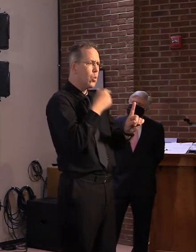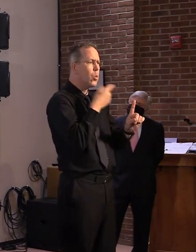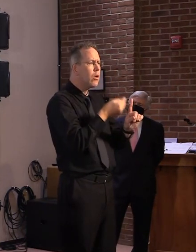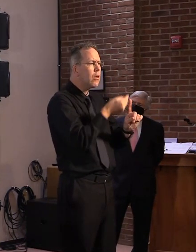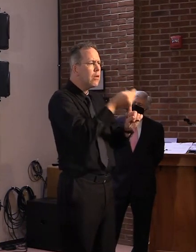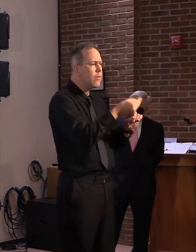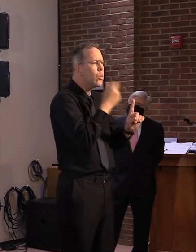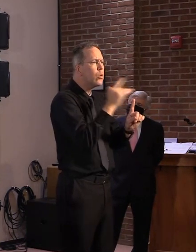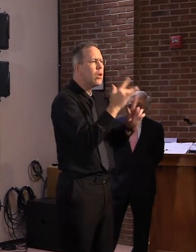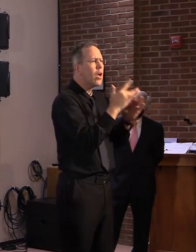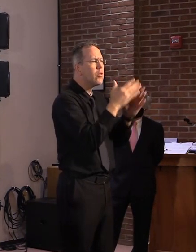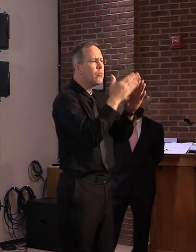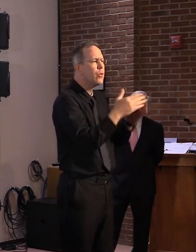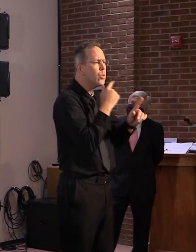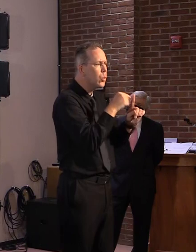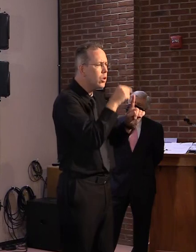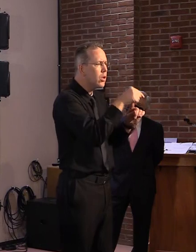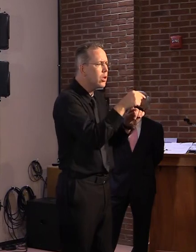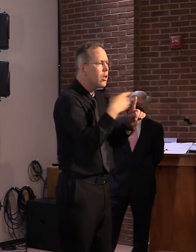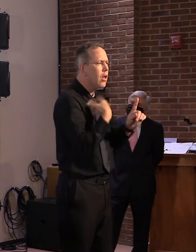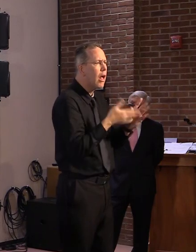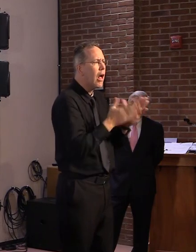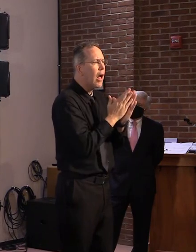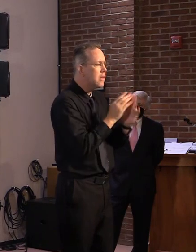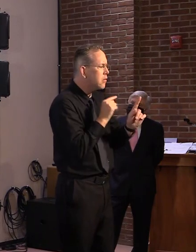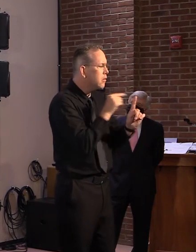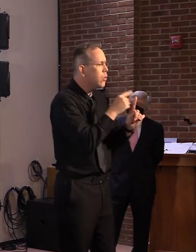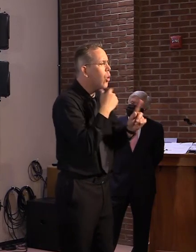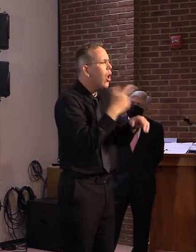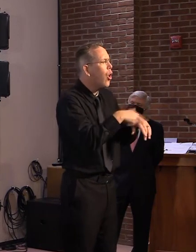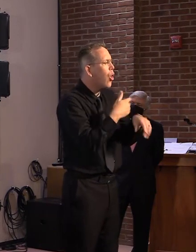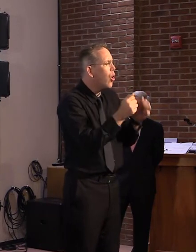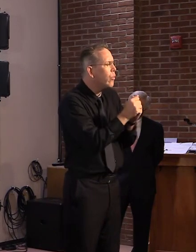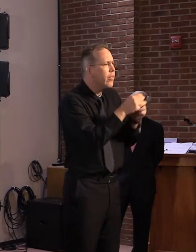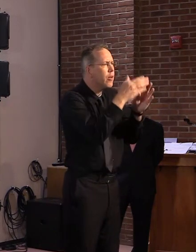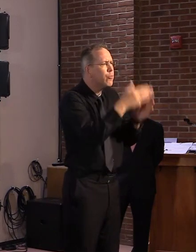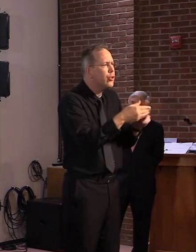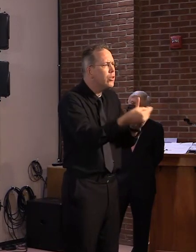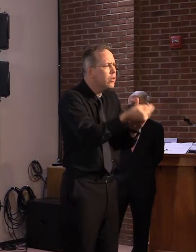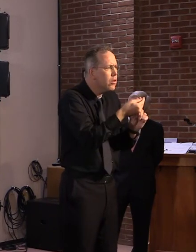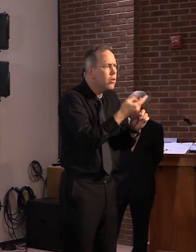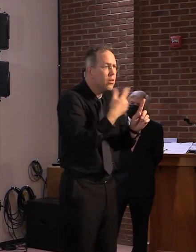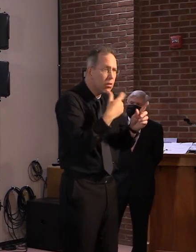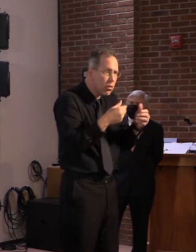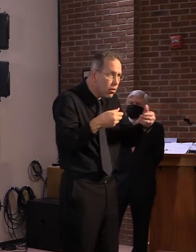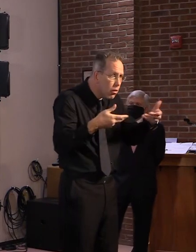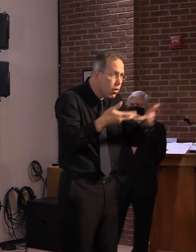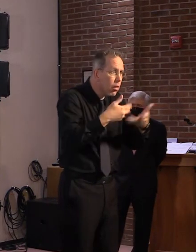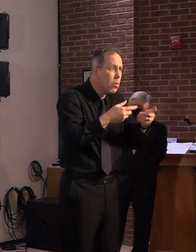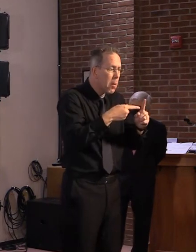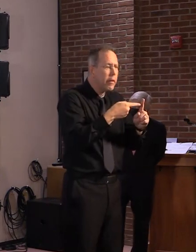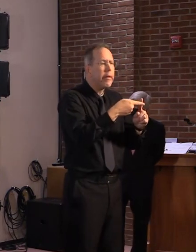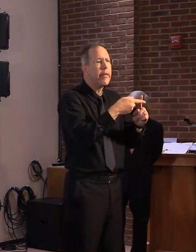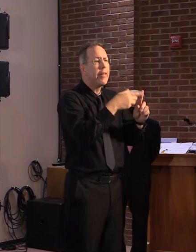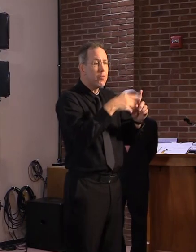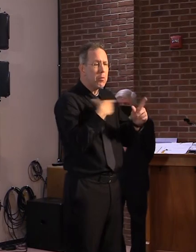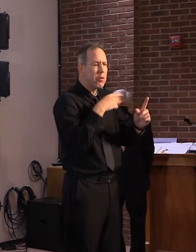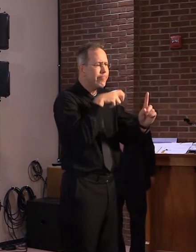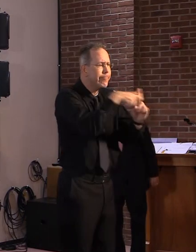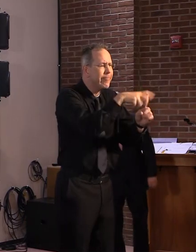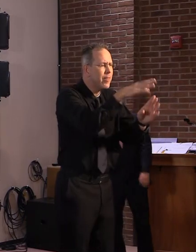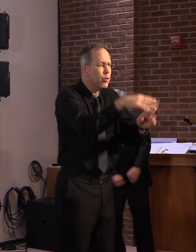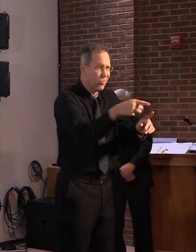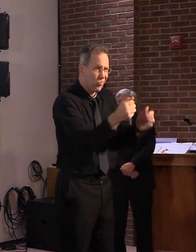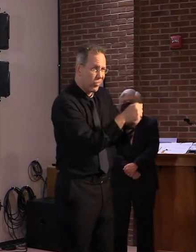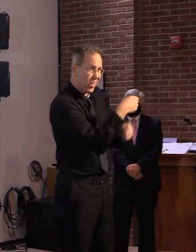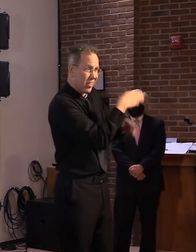higher risk of becoming infected. Whether that be because of your living circumstances, the amount of time you spent with the